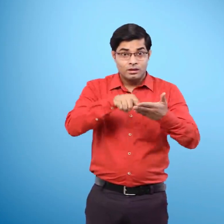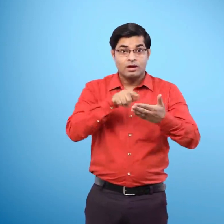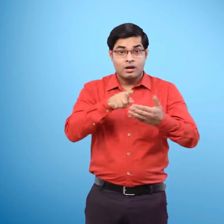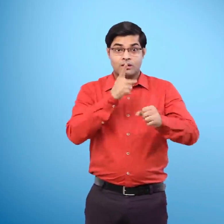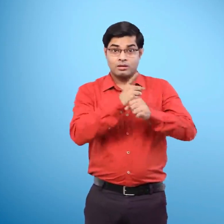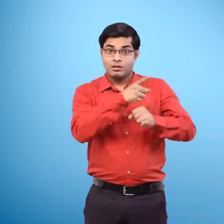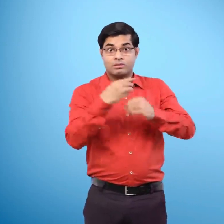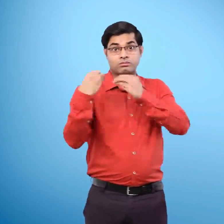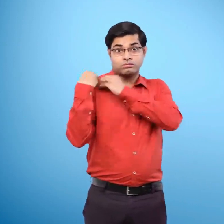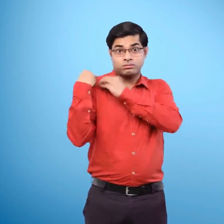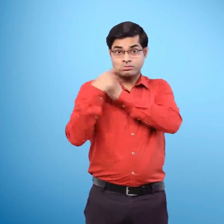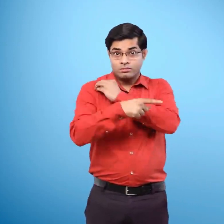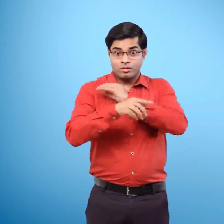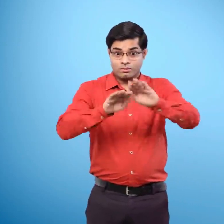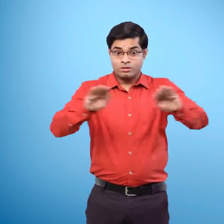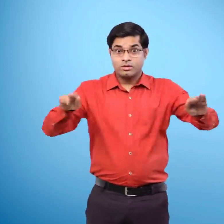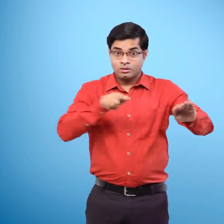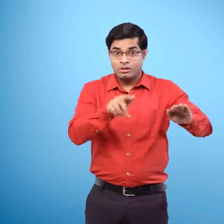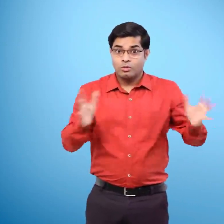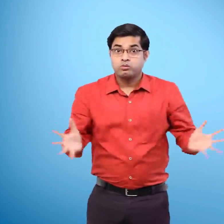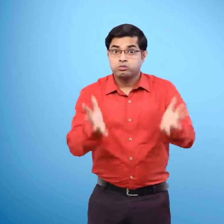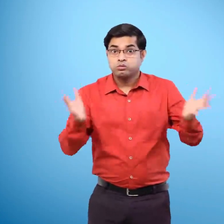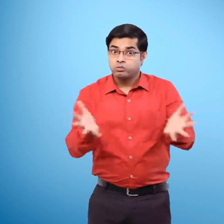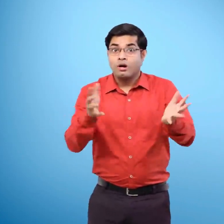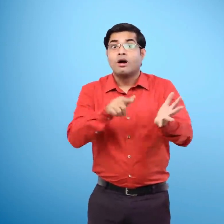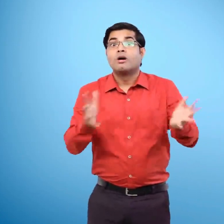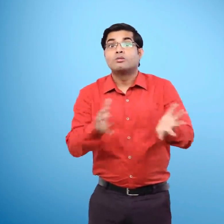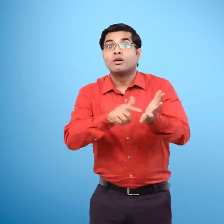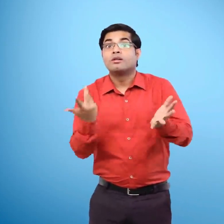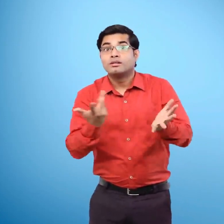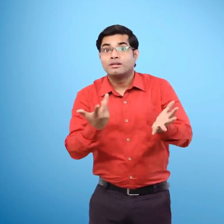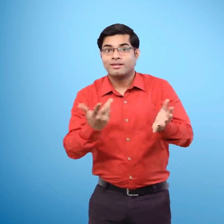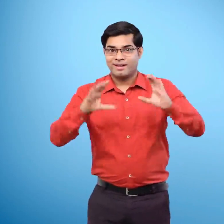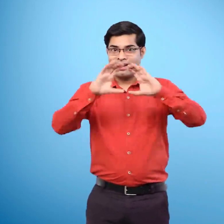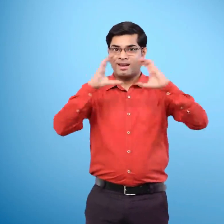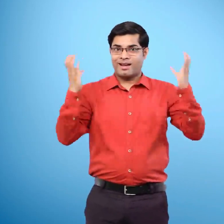Teachers should encourage the children to clean their classroom after the activity.